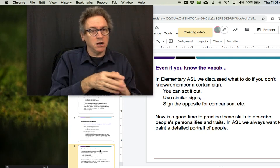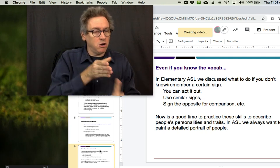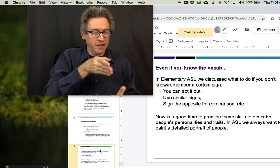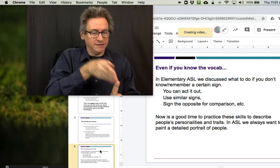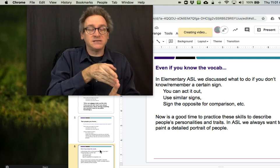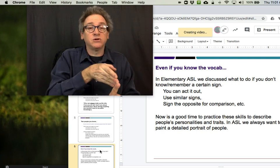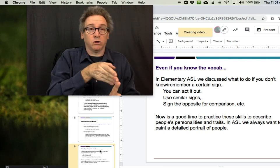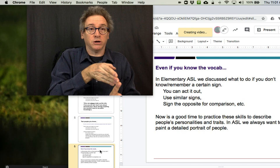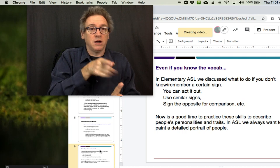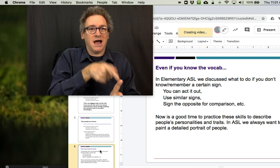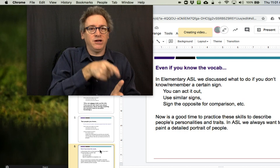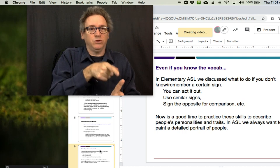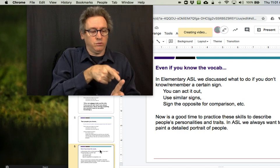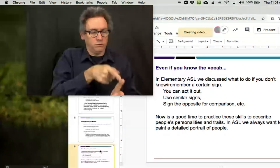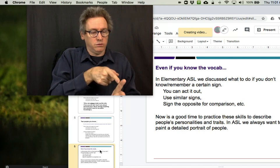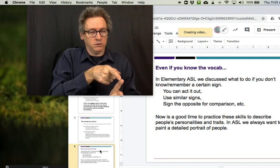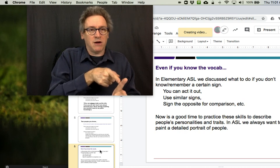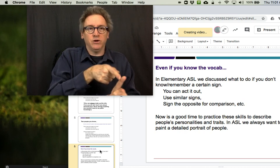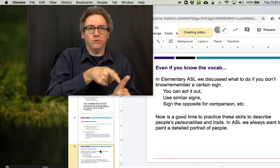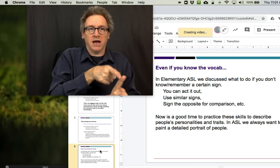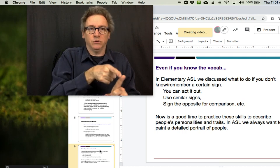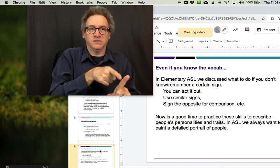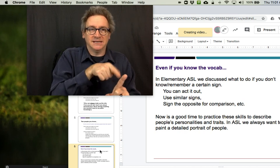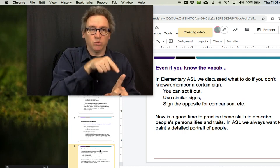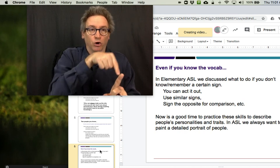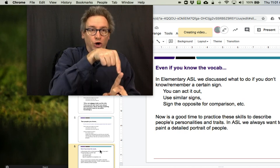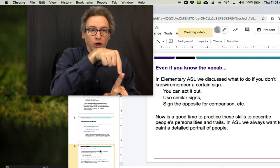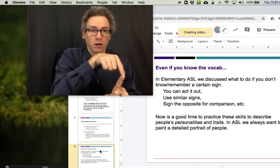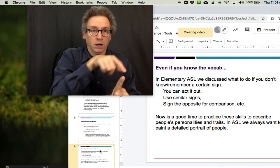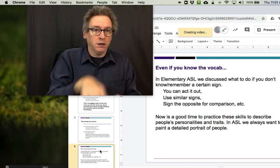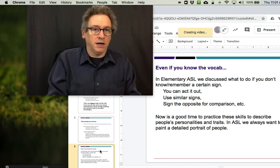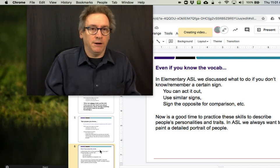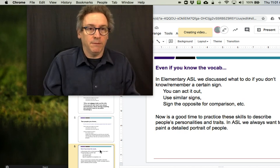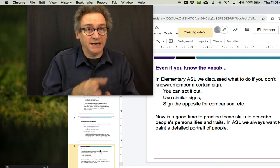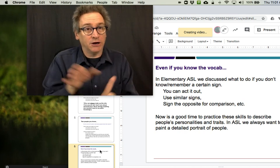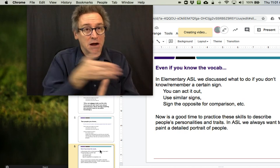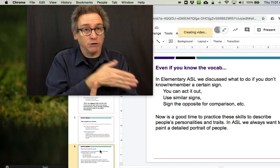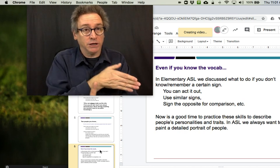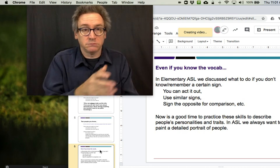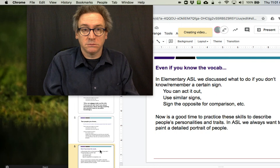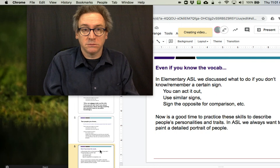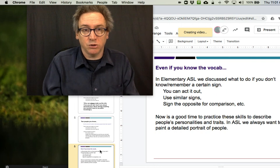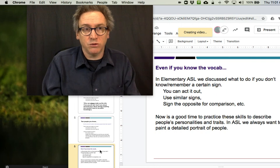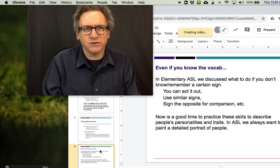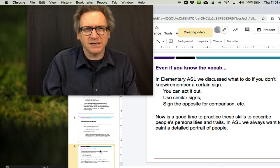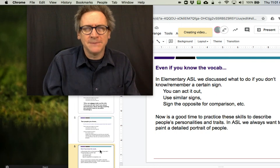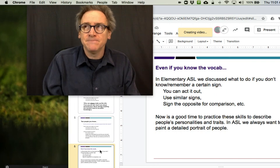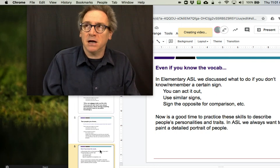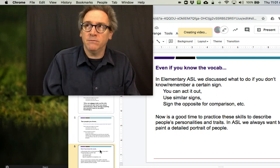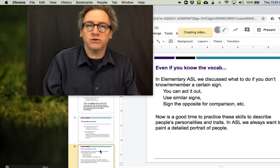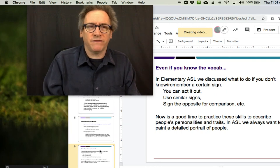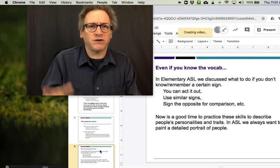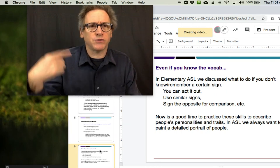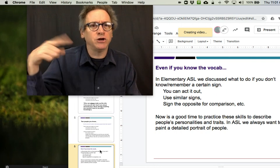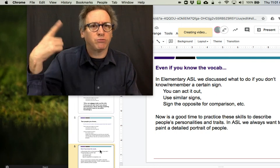where, okay, this is the word. How can you not use this word and get around it? So those are things